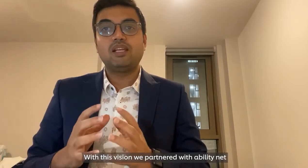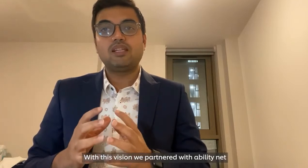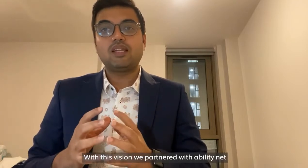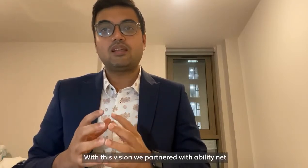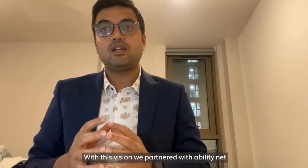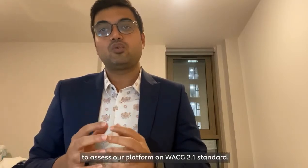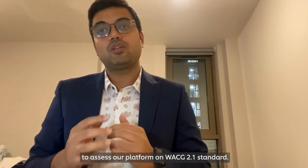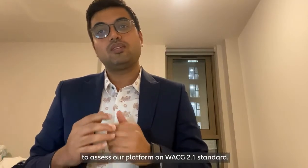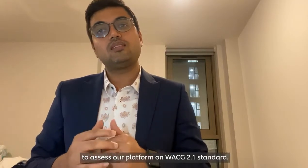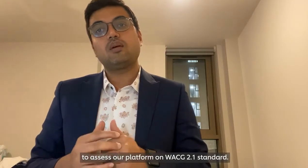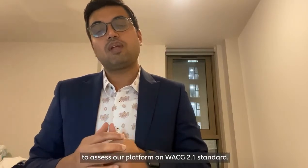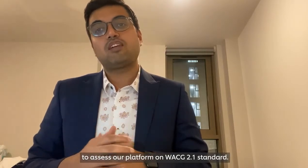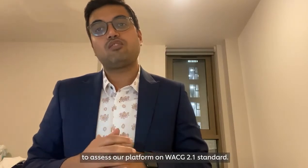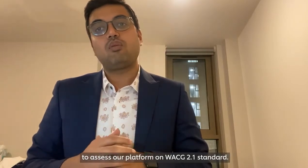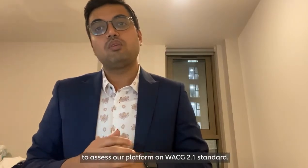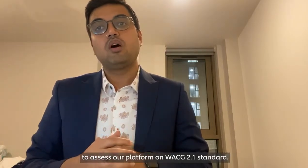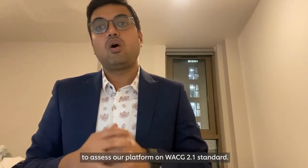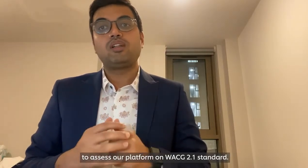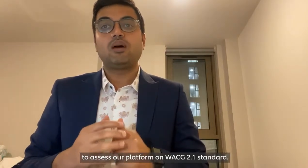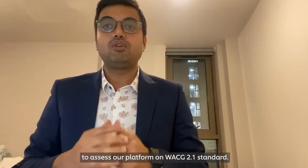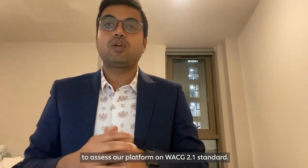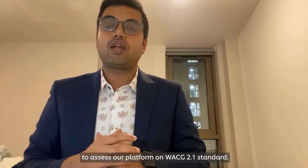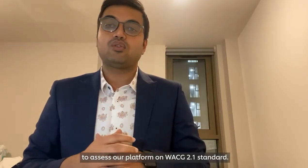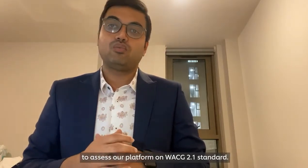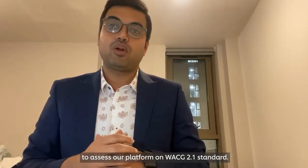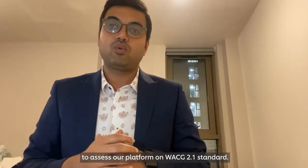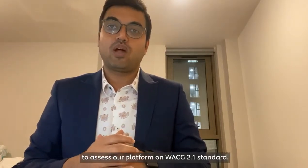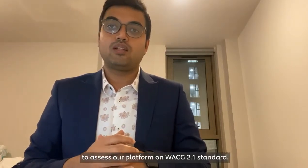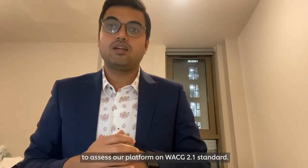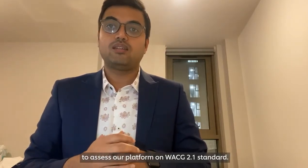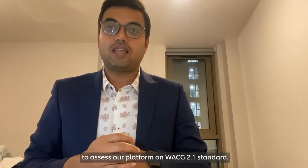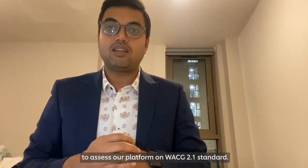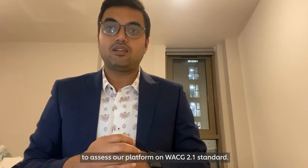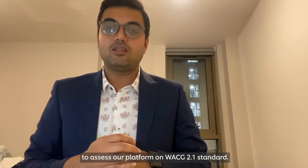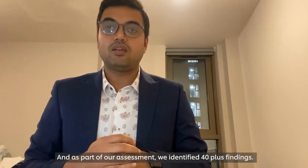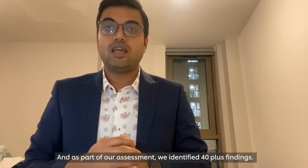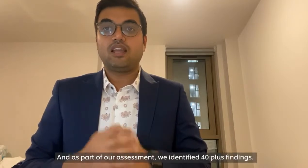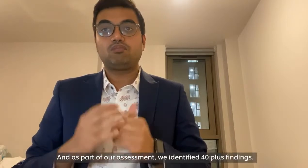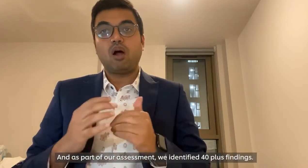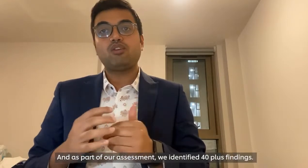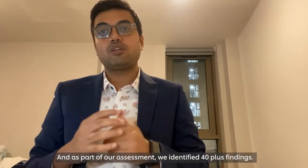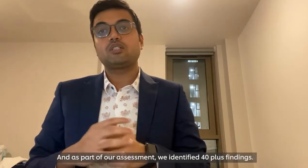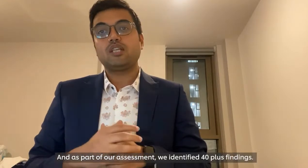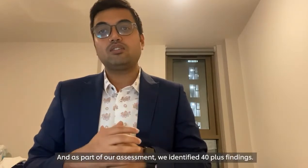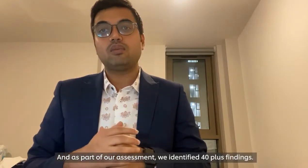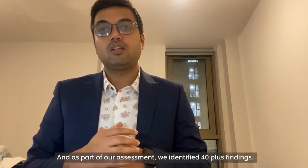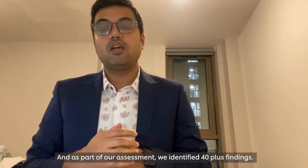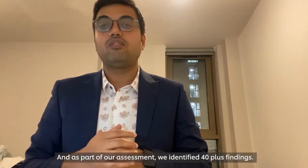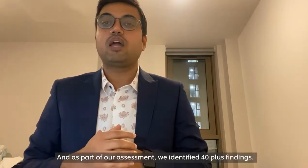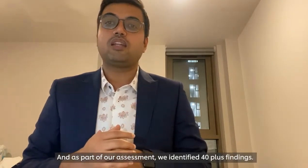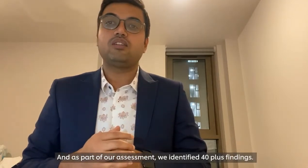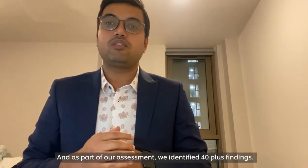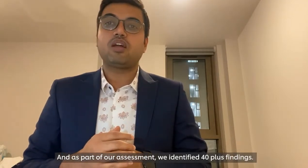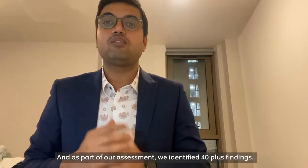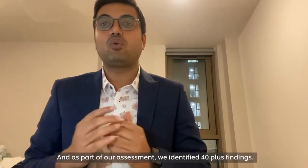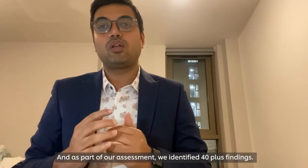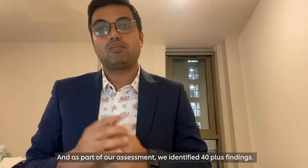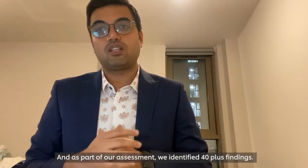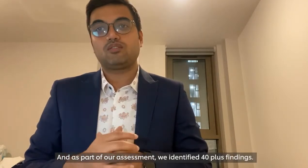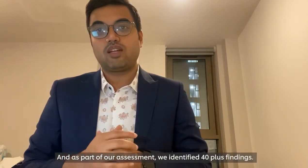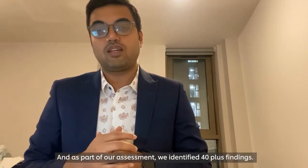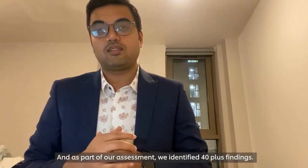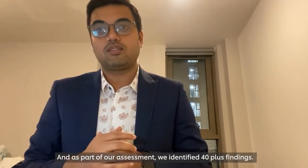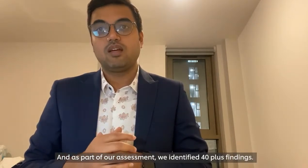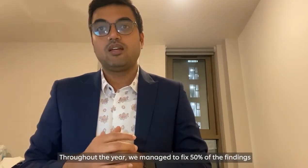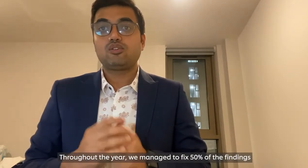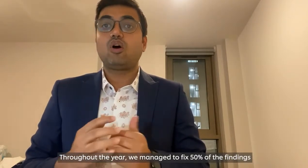with AbilityNet to assess our platform on WCAG 2.1 standard. And as part of our assessment, we identified 40